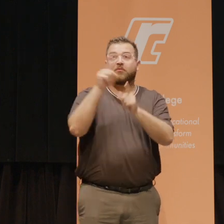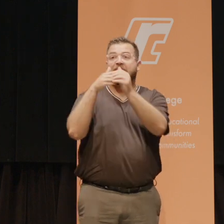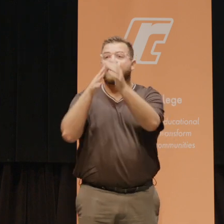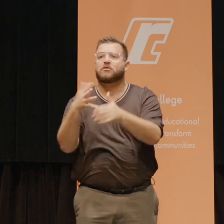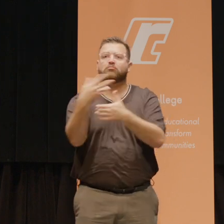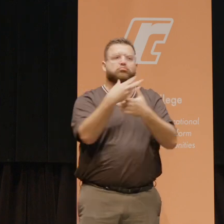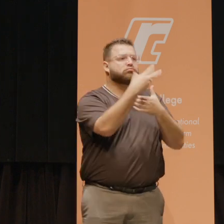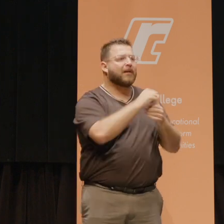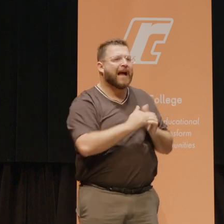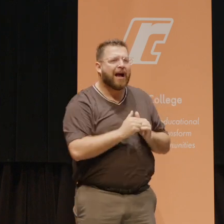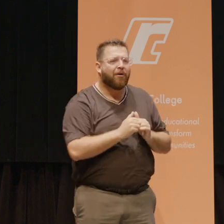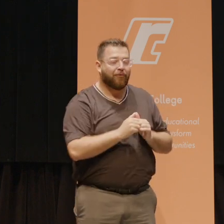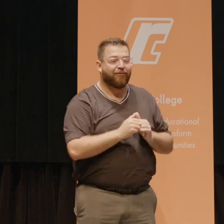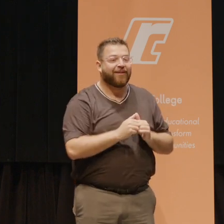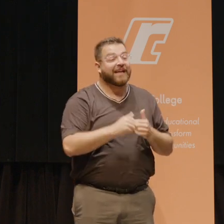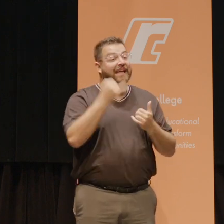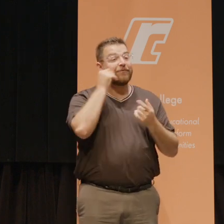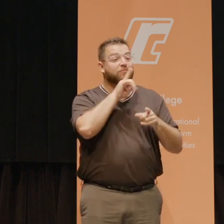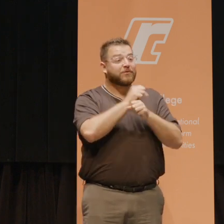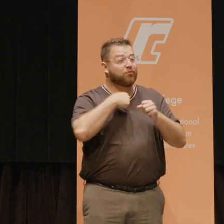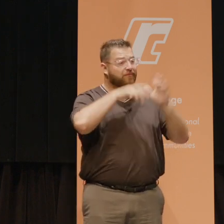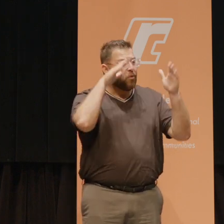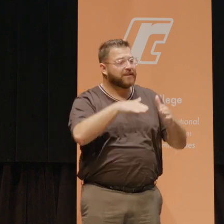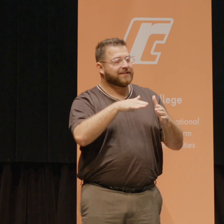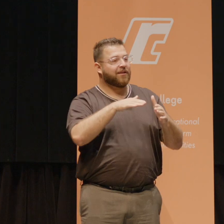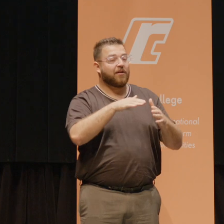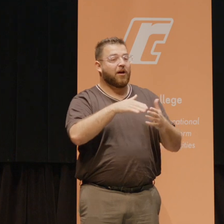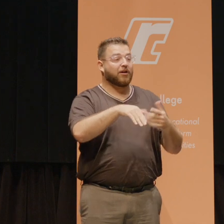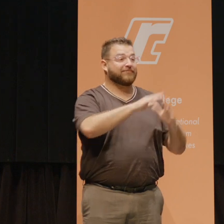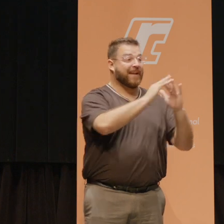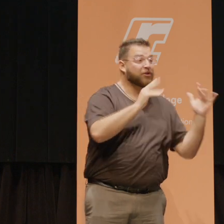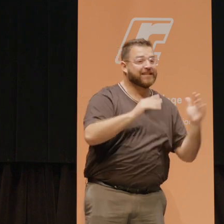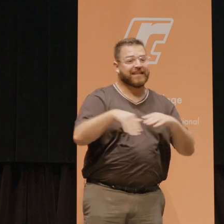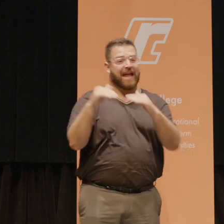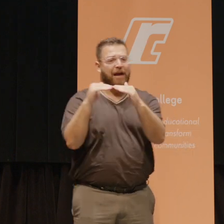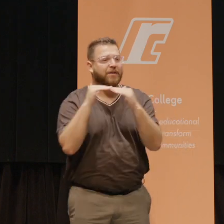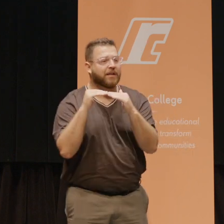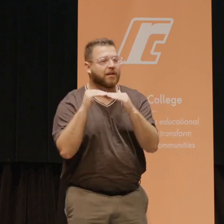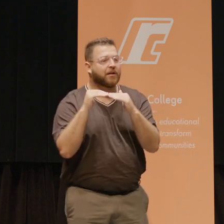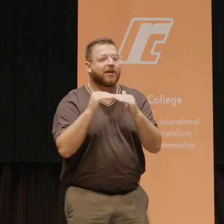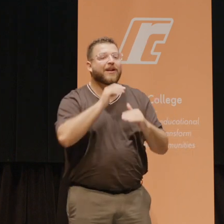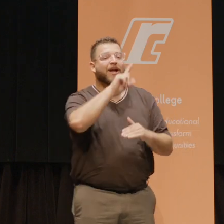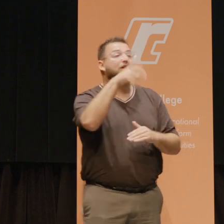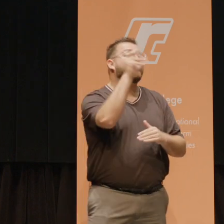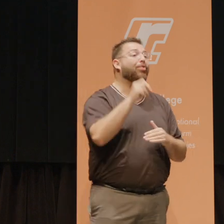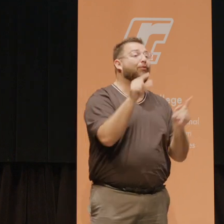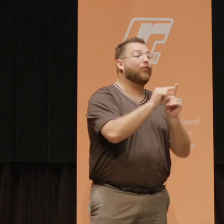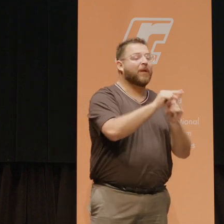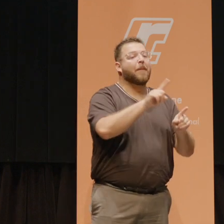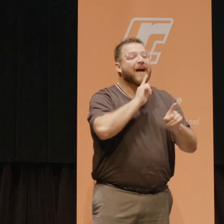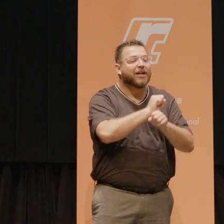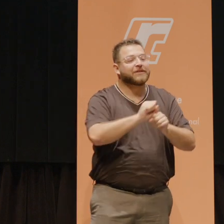create these movements? If we're really about diversity and equity, let's start using the words and let's start creating the actions, right? Let's start making things